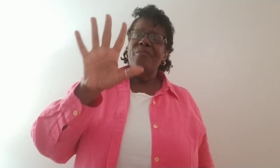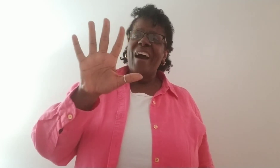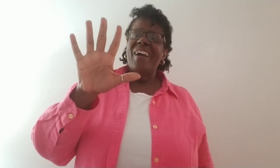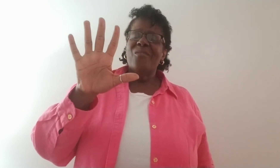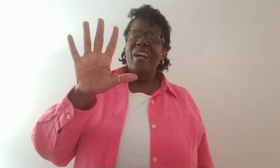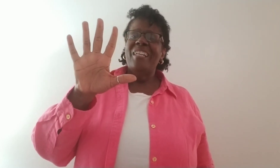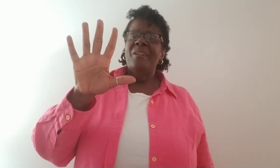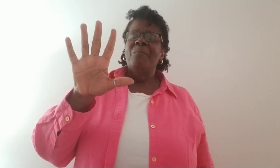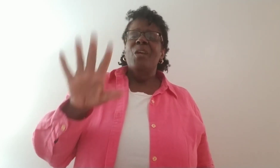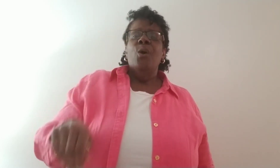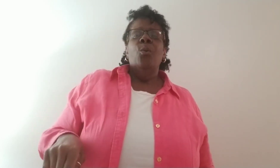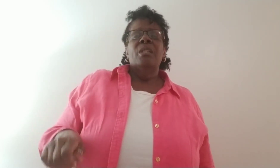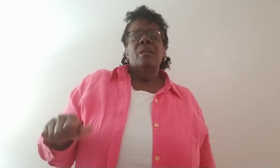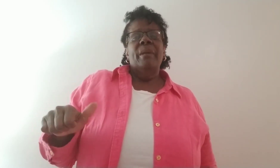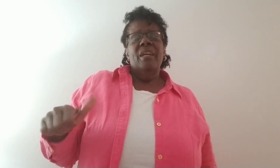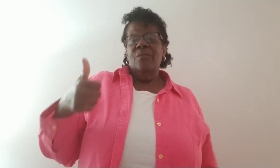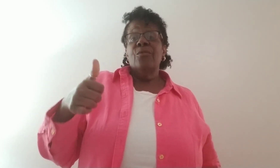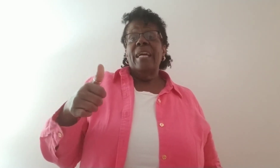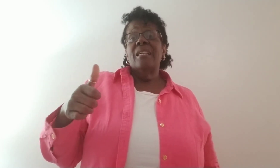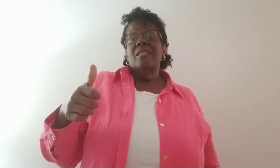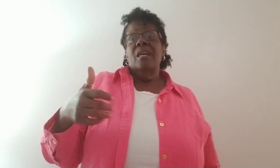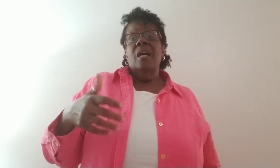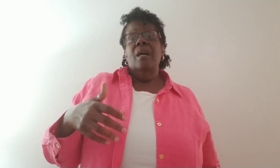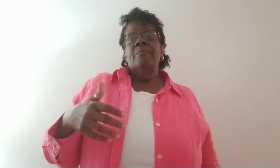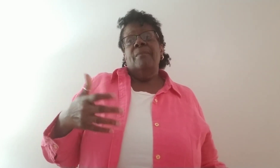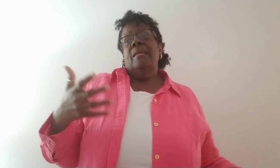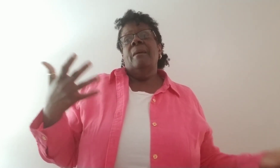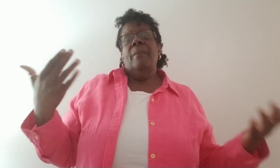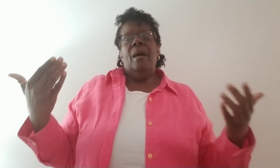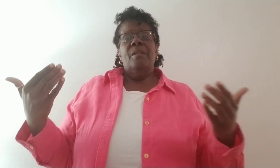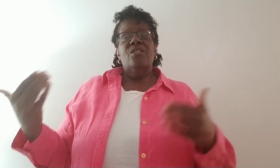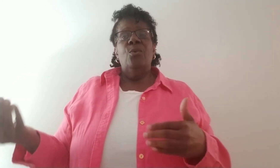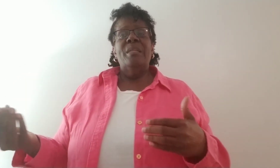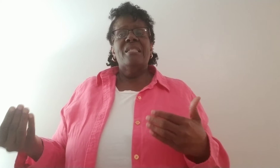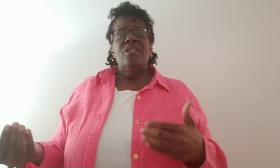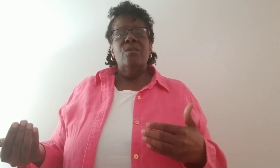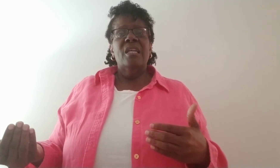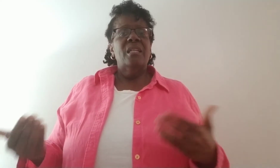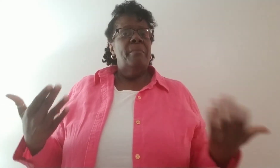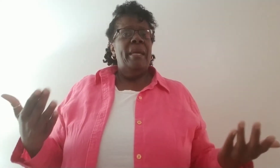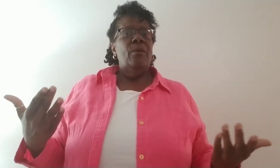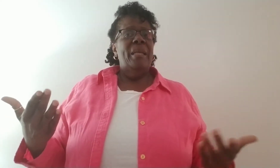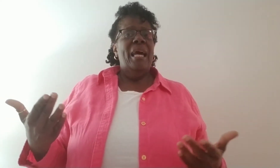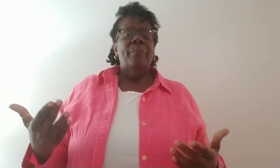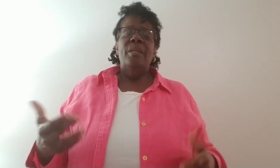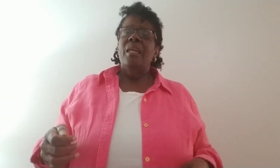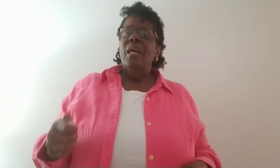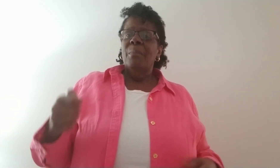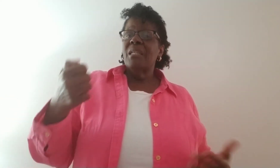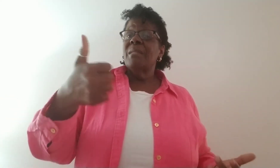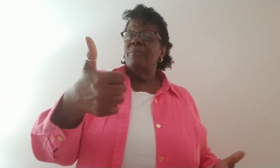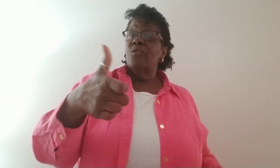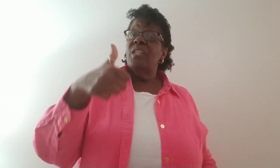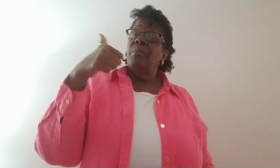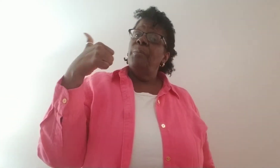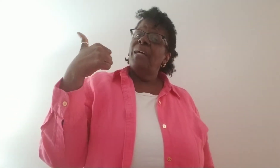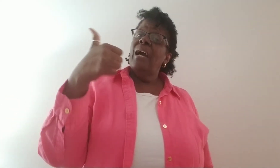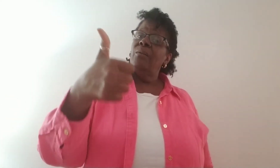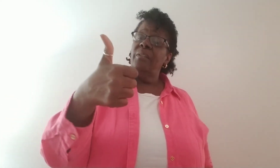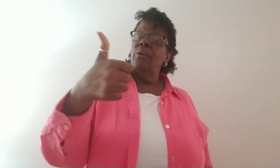1, 2, 3, 4, 5, right? Well, in France, and I'm assuming it's still done, it may or may not be, but sometimes you've seen people count, they'll count